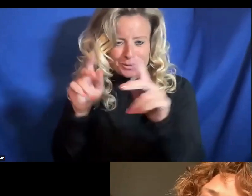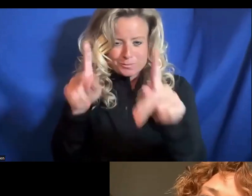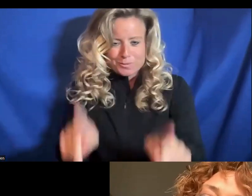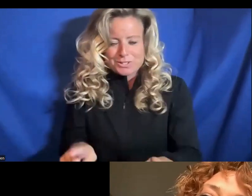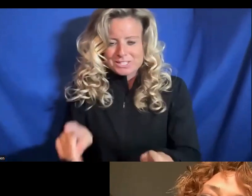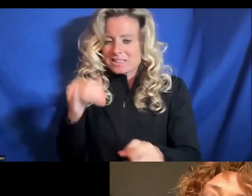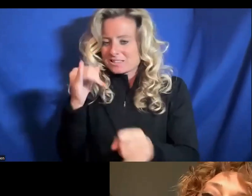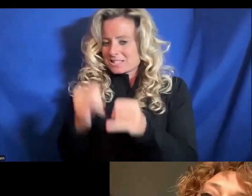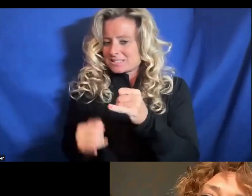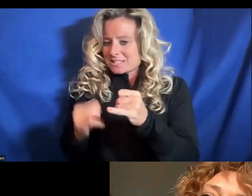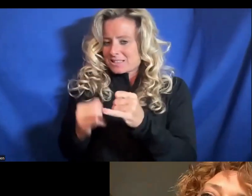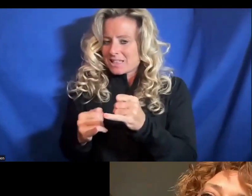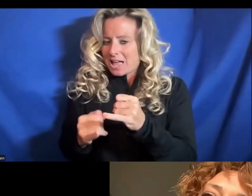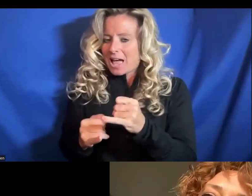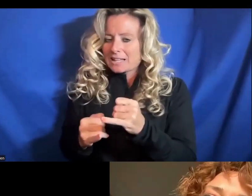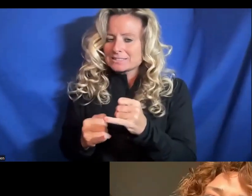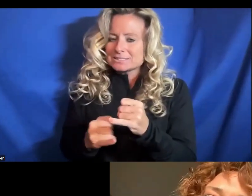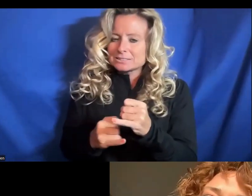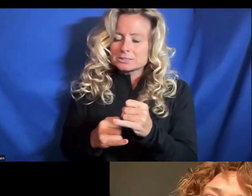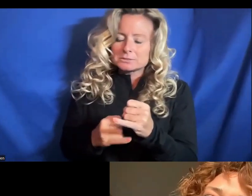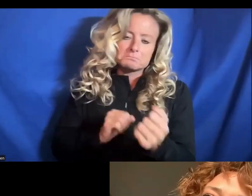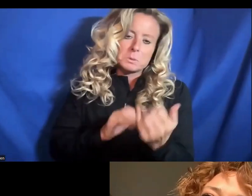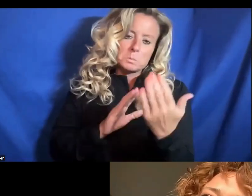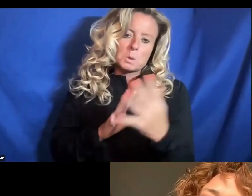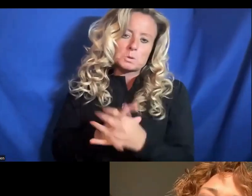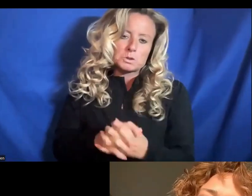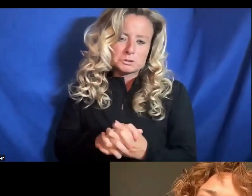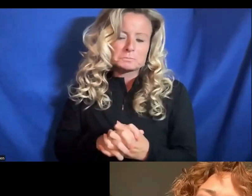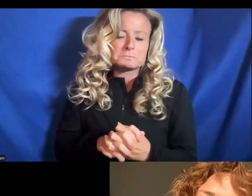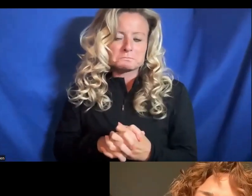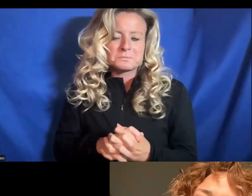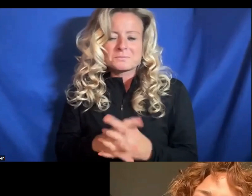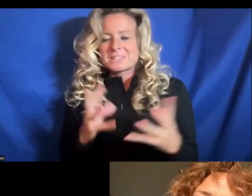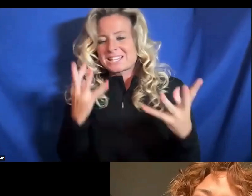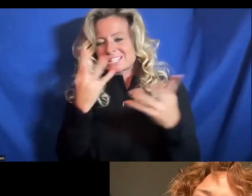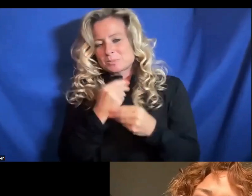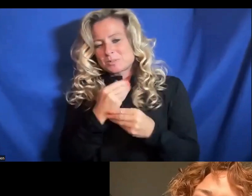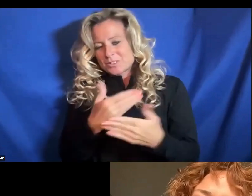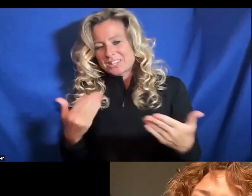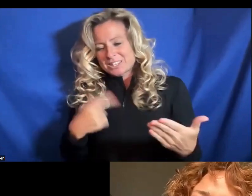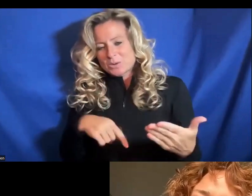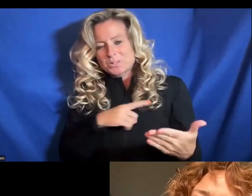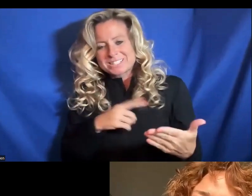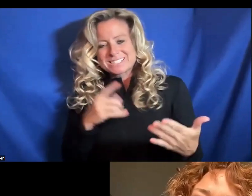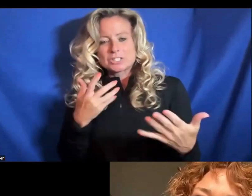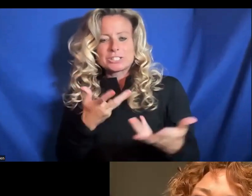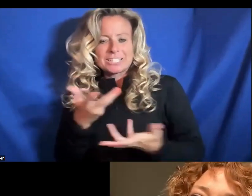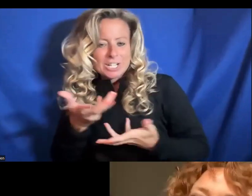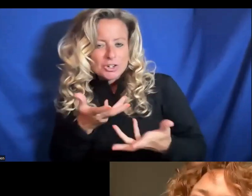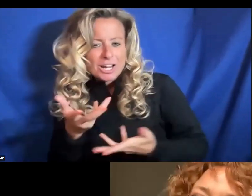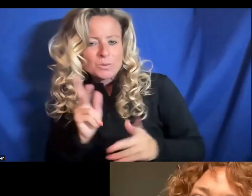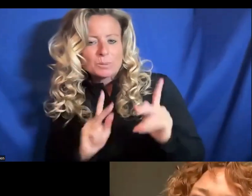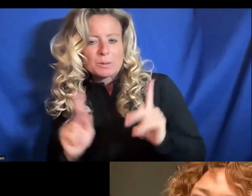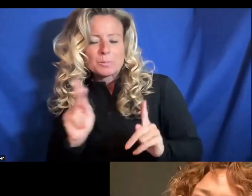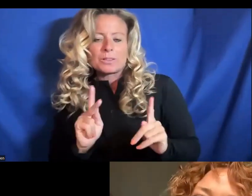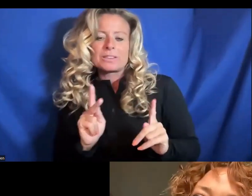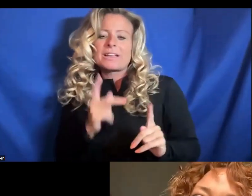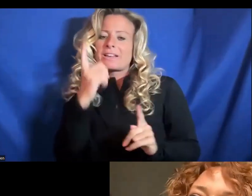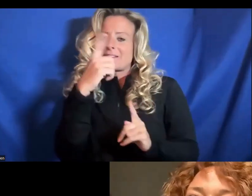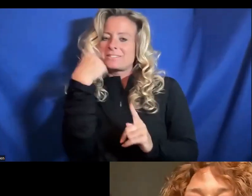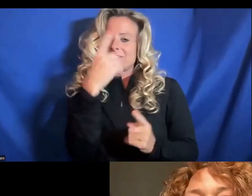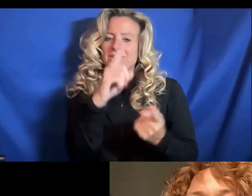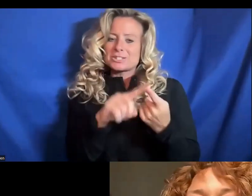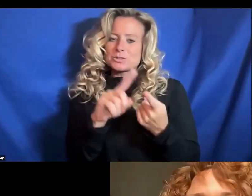last forms where we're having that. And so it's a really beautiful thing that we That still get to is. interact with people face to face,